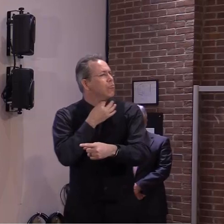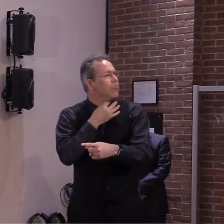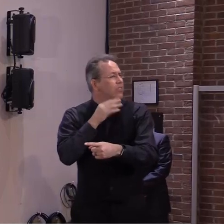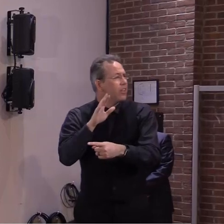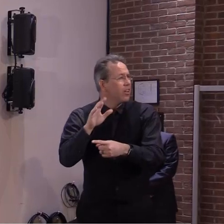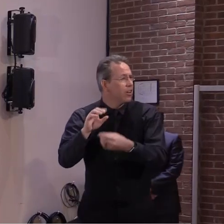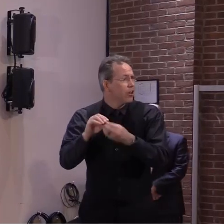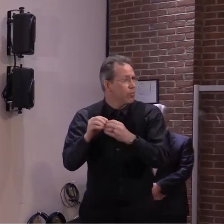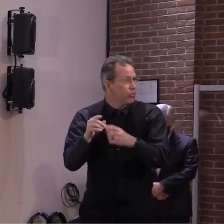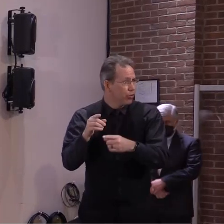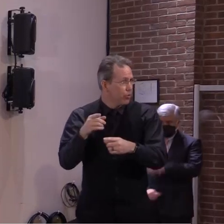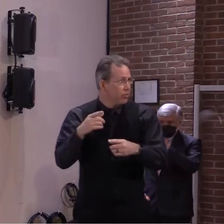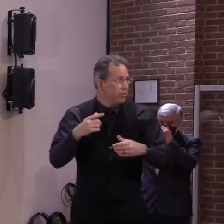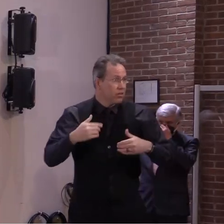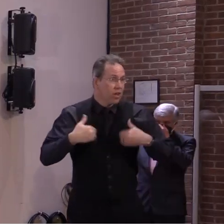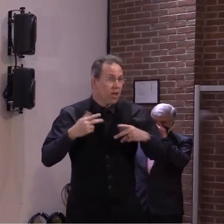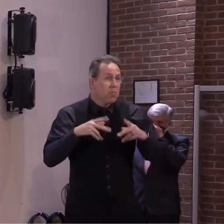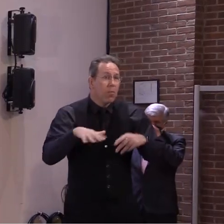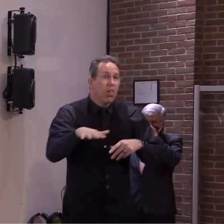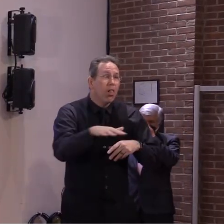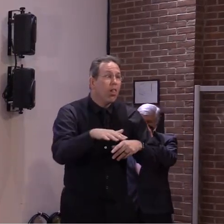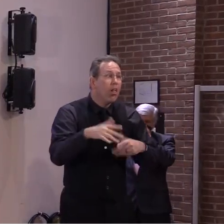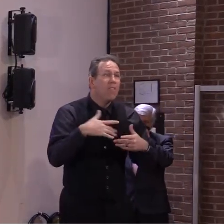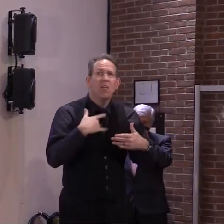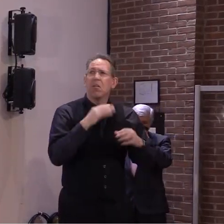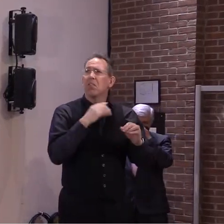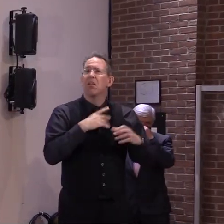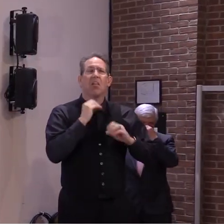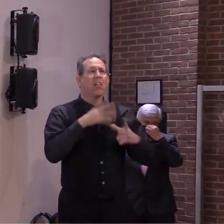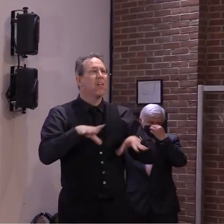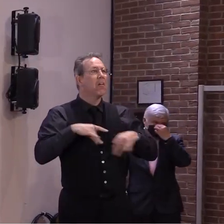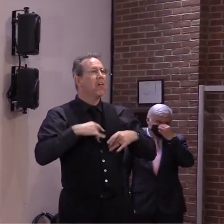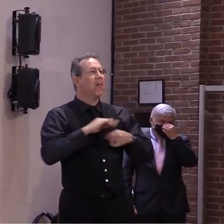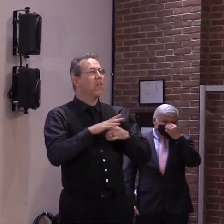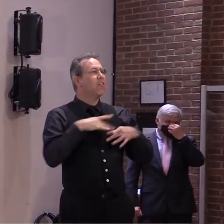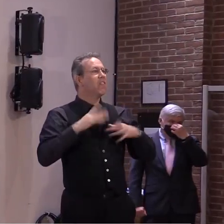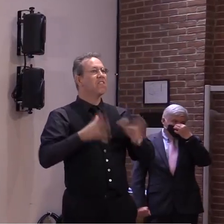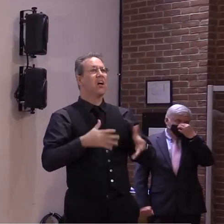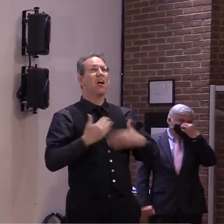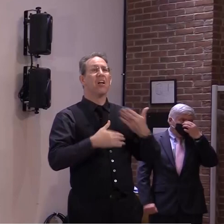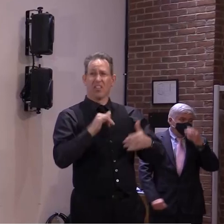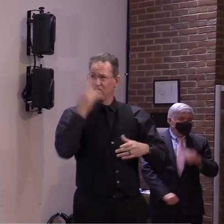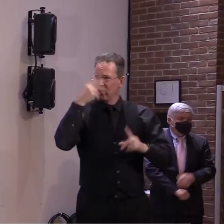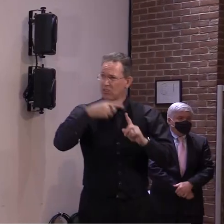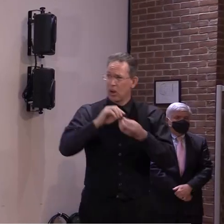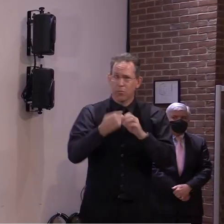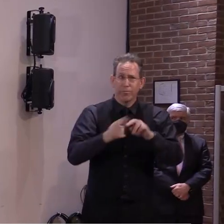So setting records is not something we're really interested in right now, but